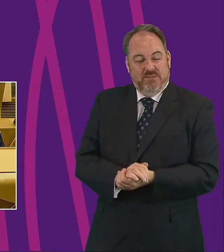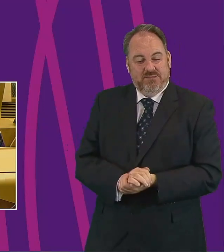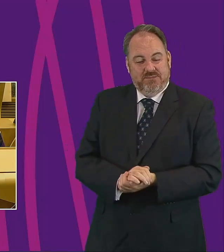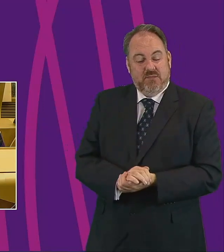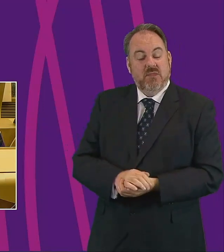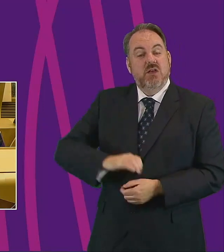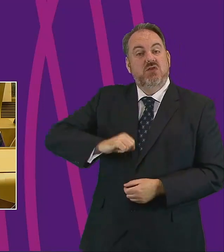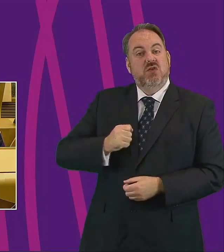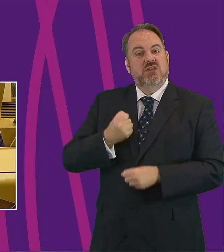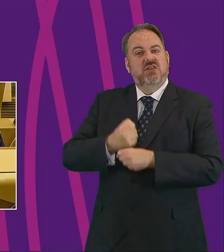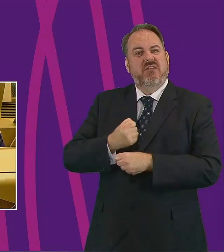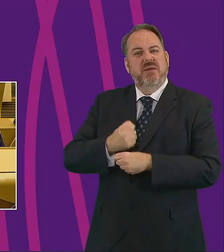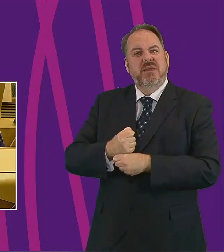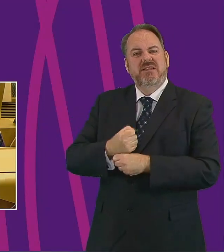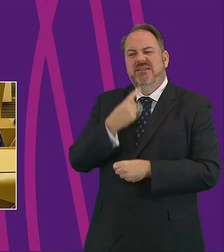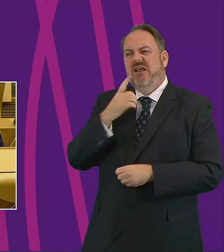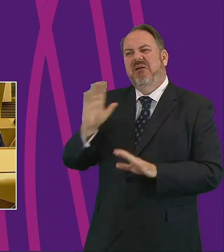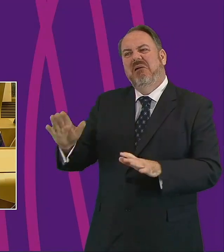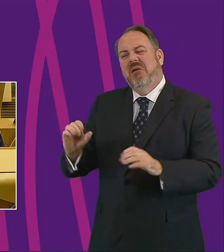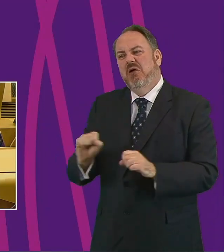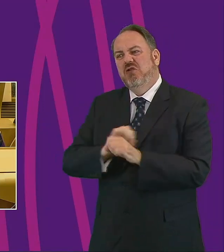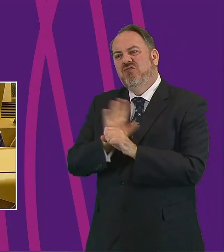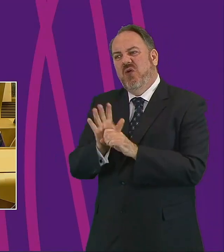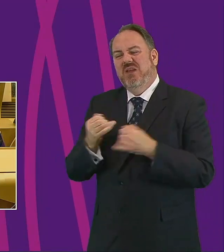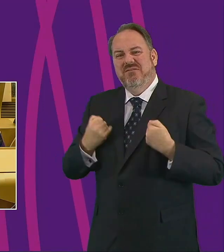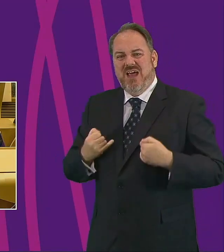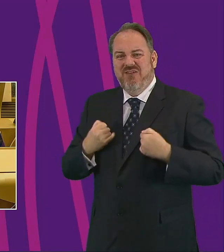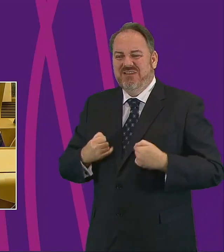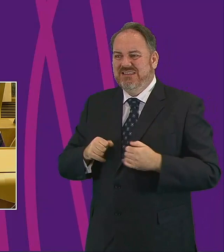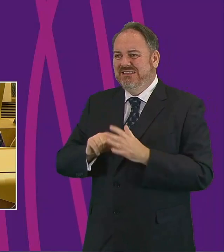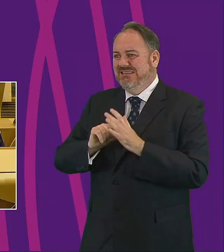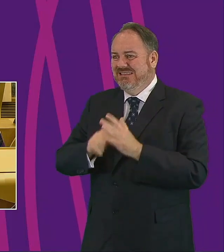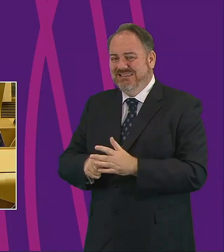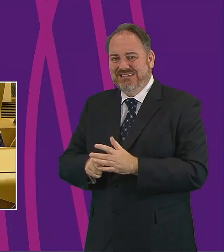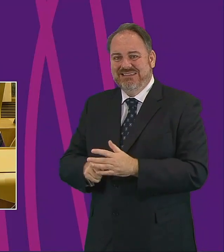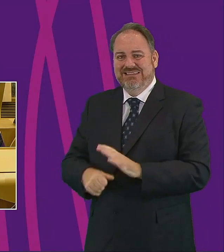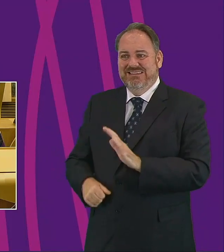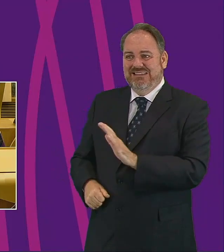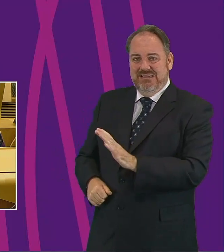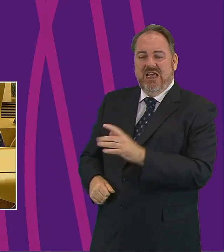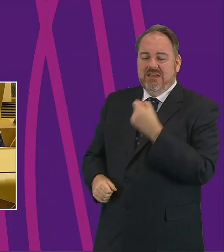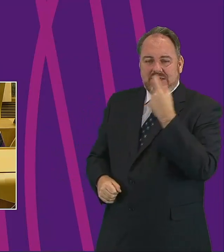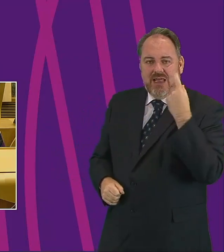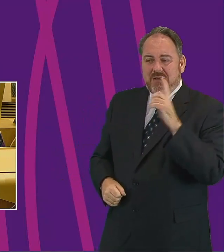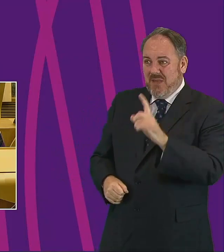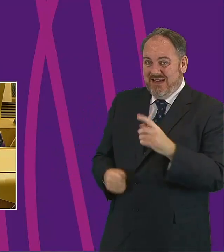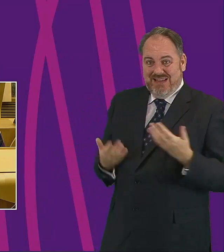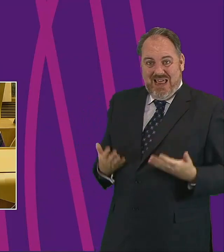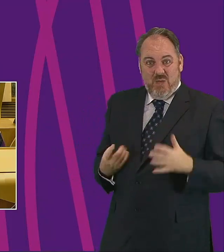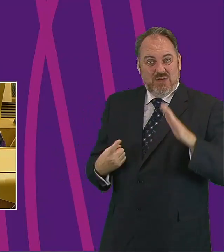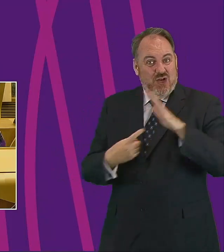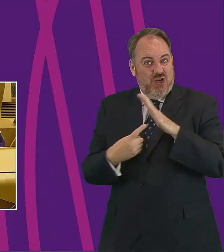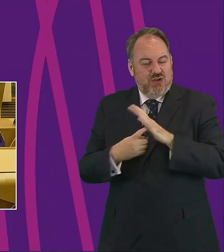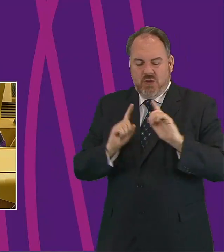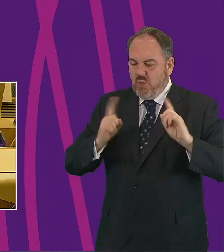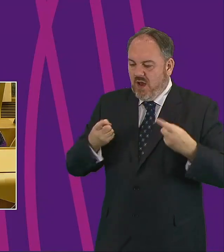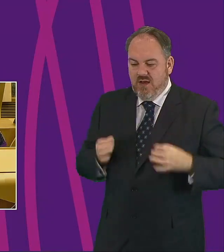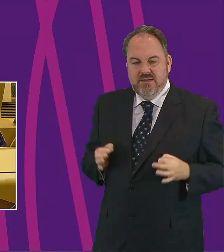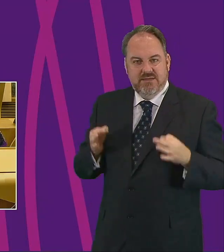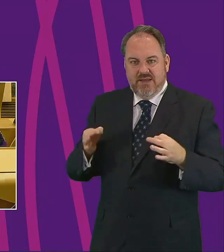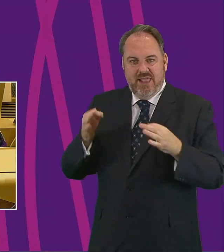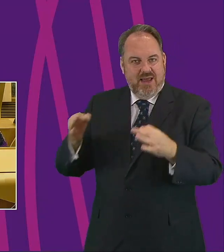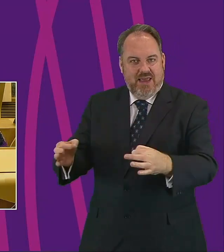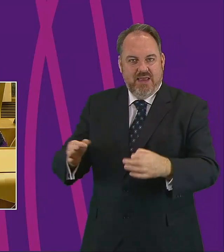that COVID makes this difficult, but COVID is what makes it urgent. If it's possible to